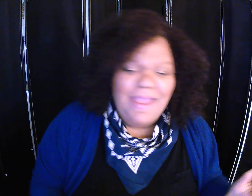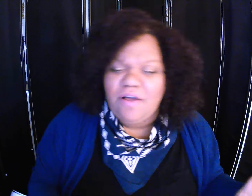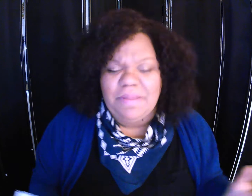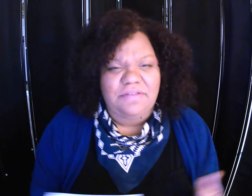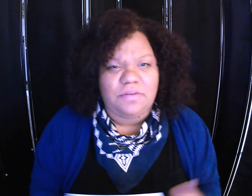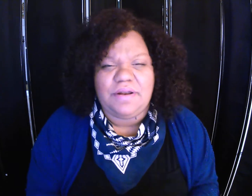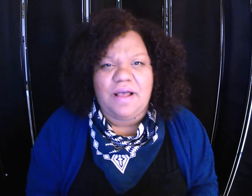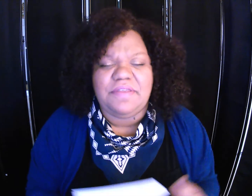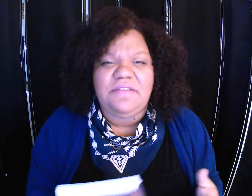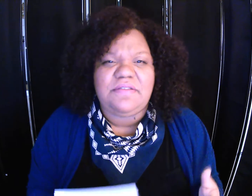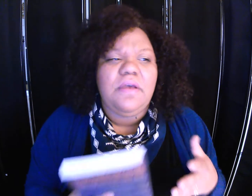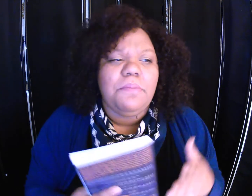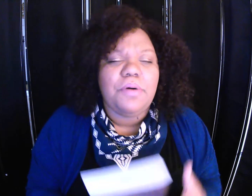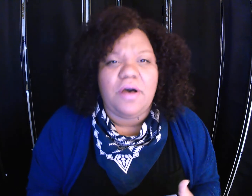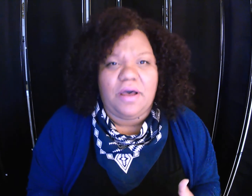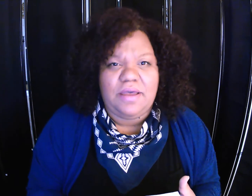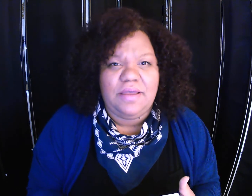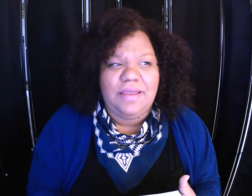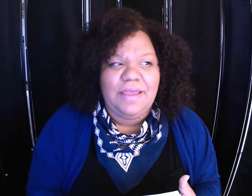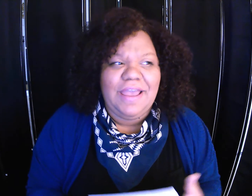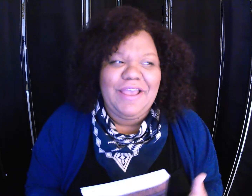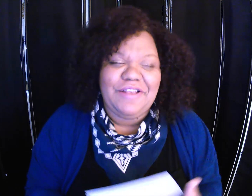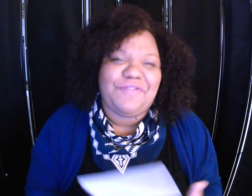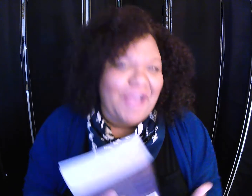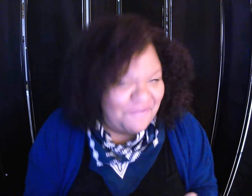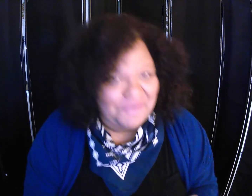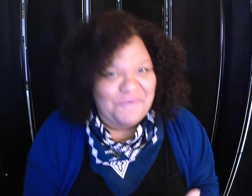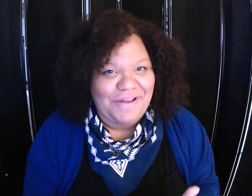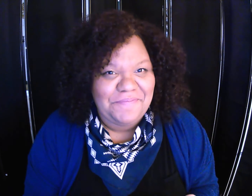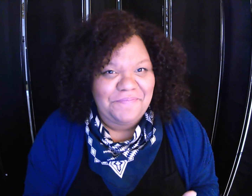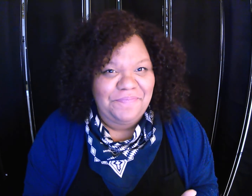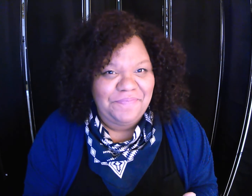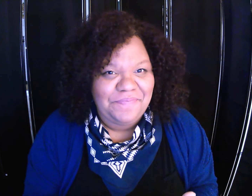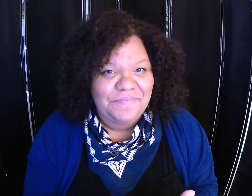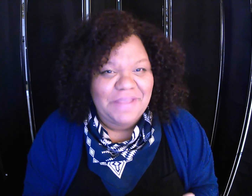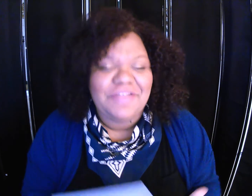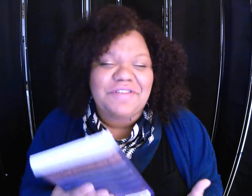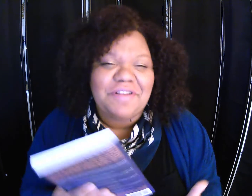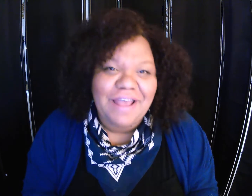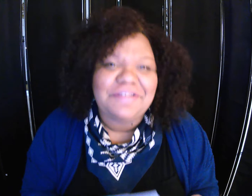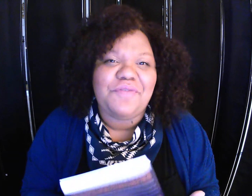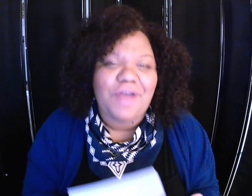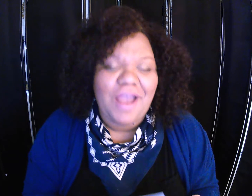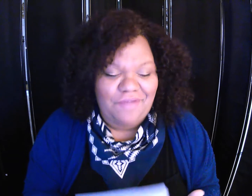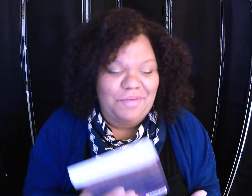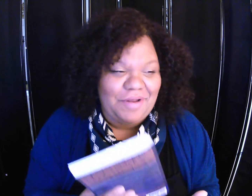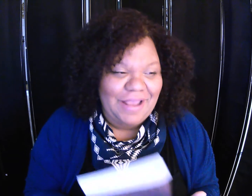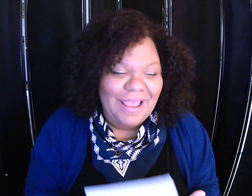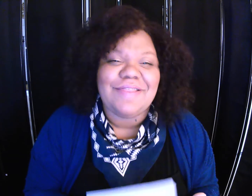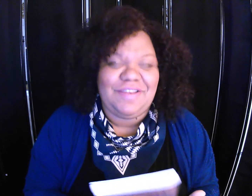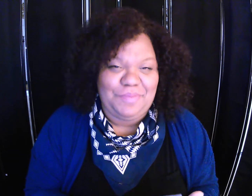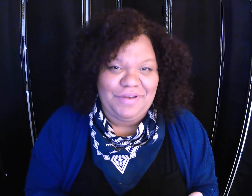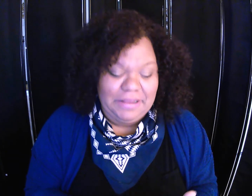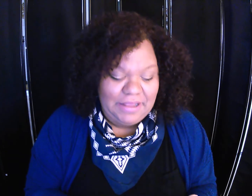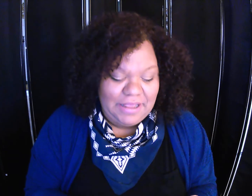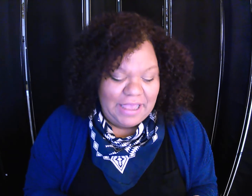ailments or whatnot. This book is for everyone. There's a lesson for everybody in this book.